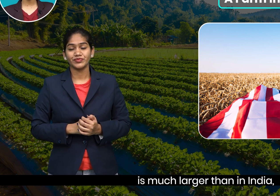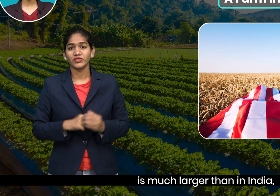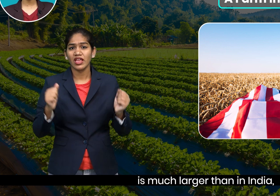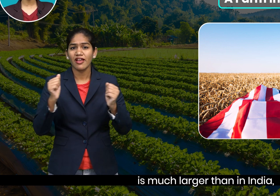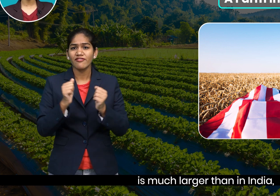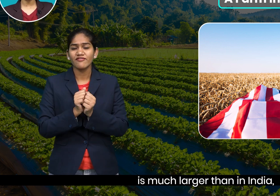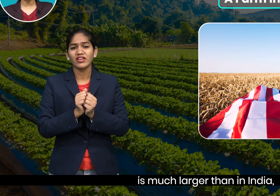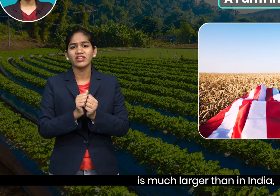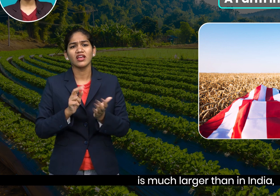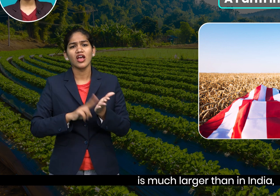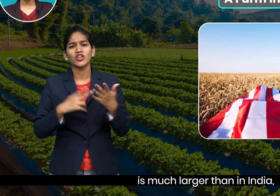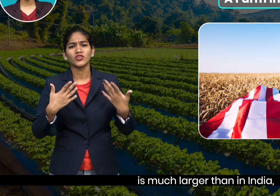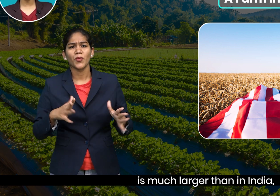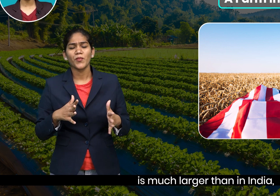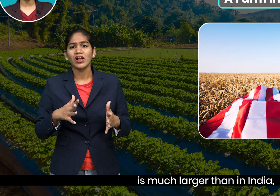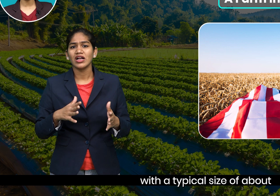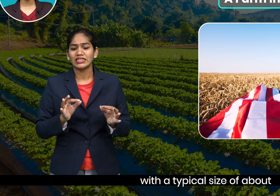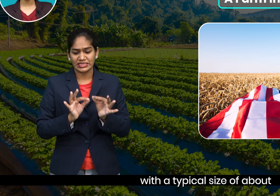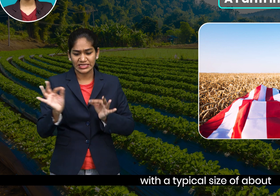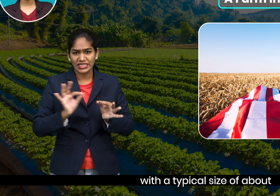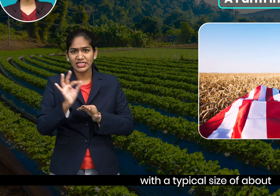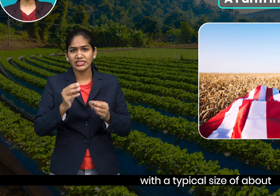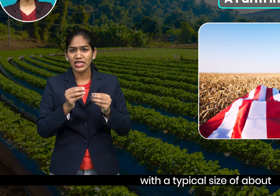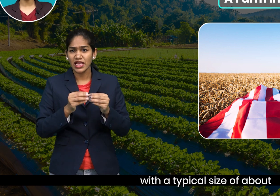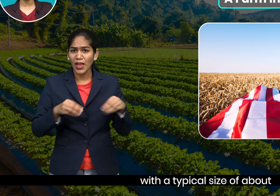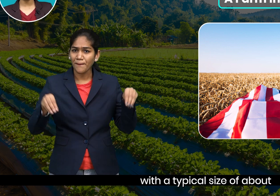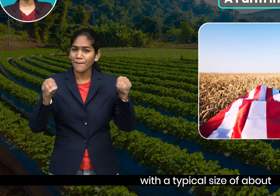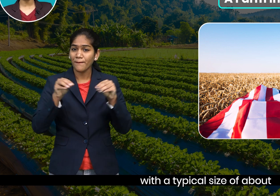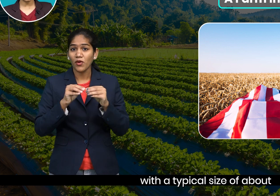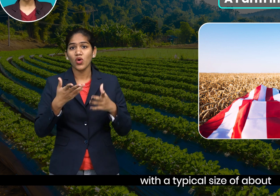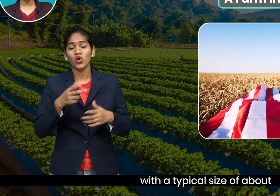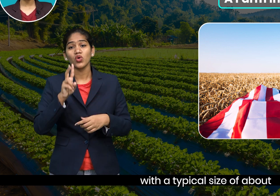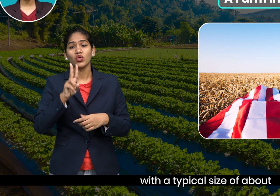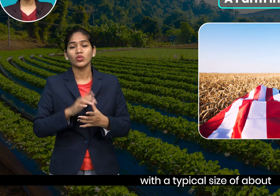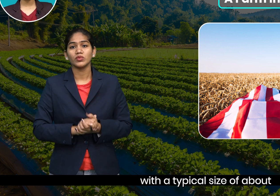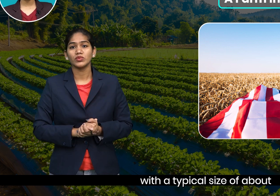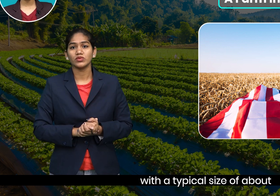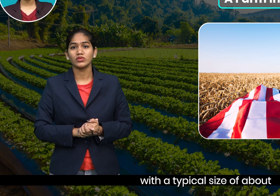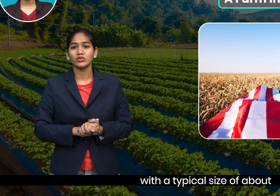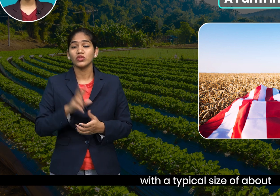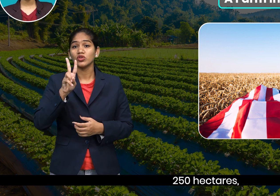with a typical size of about 250 hectares,